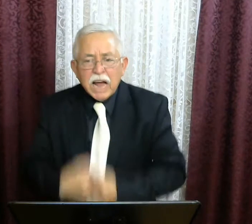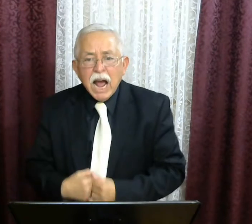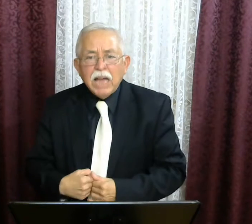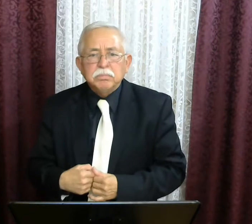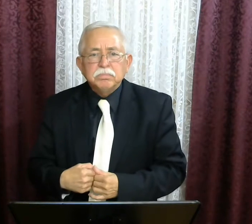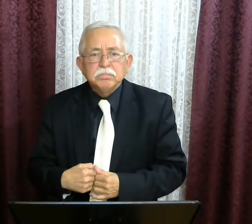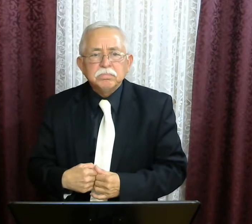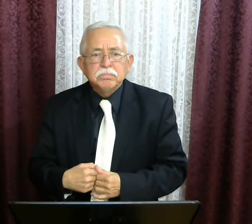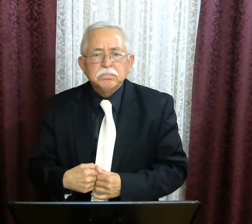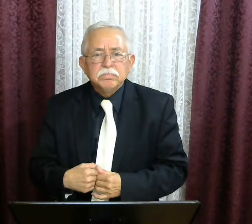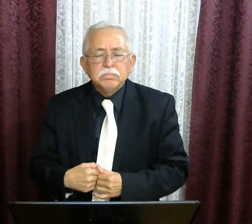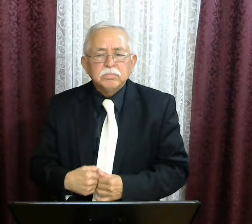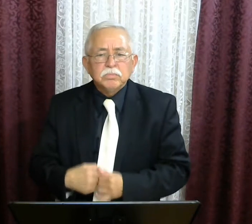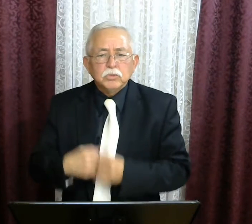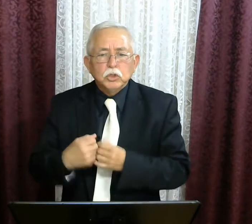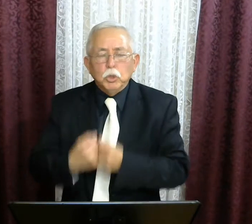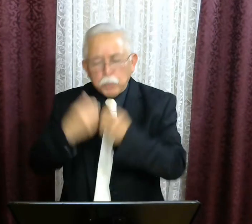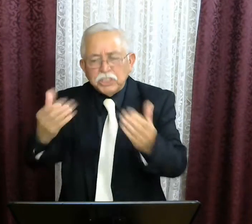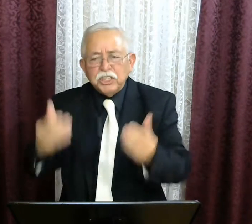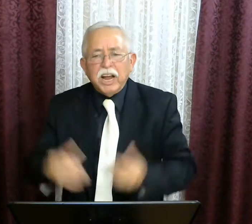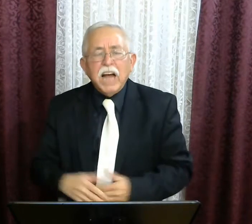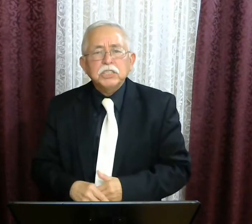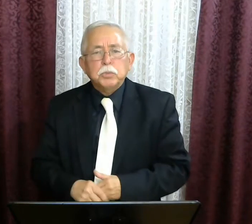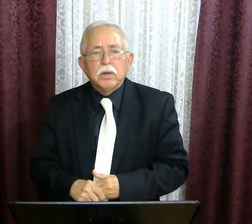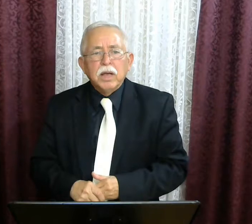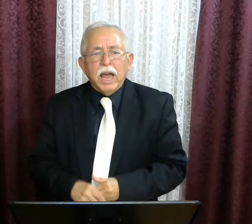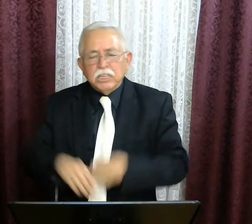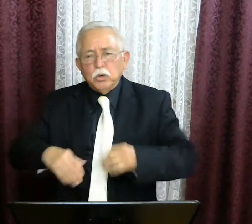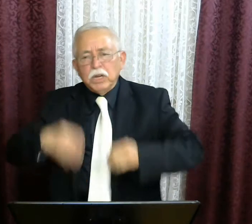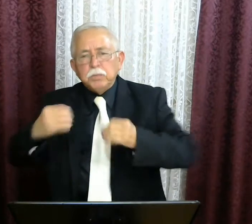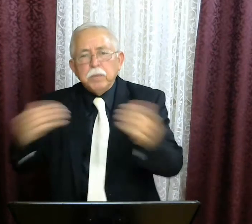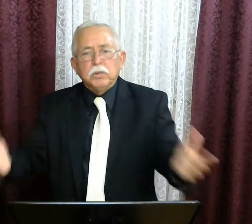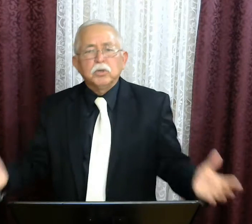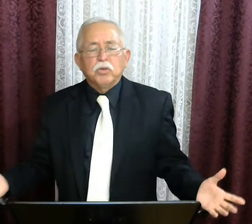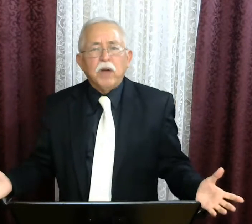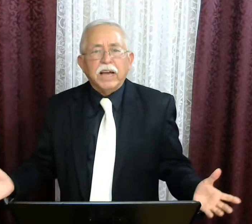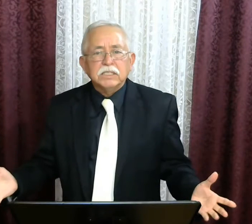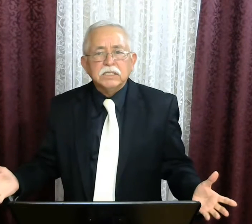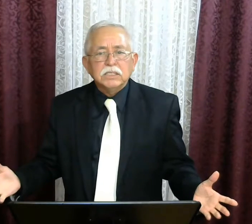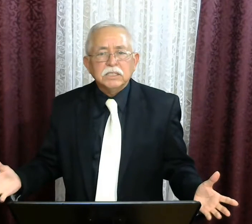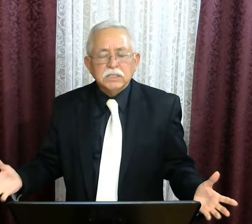time to preach the gospel and to lead people to Christ.